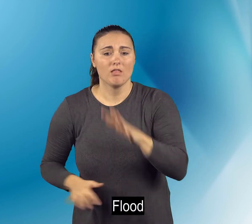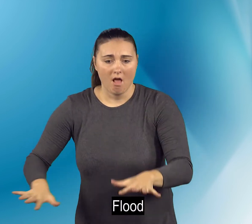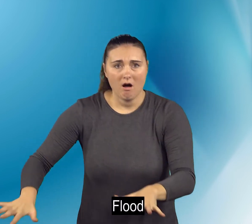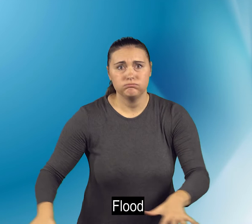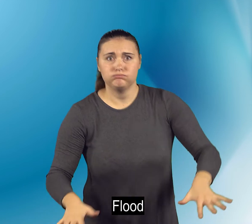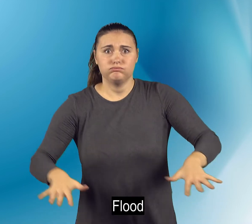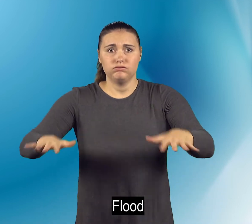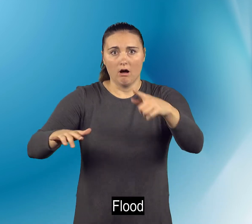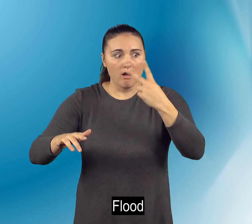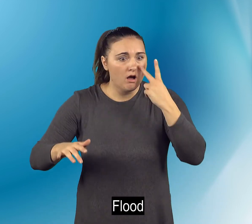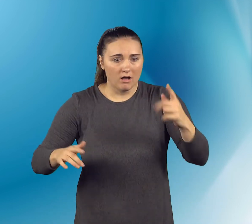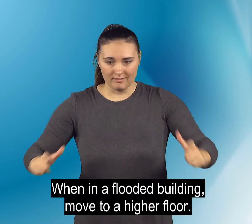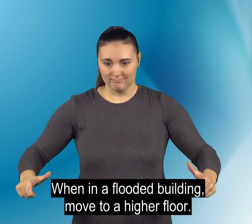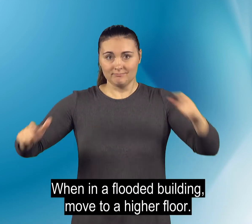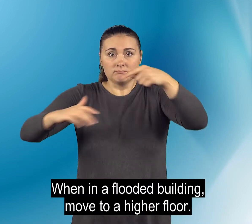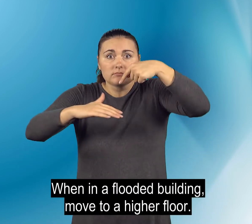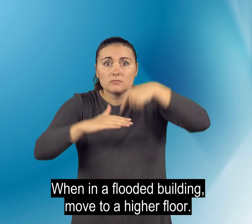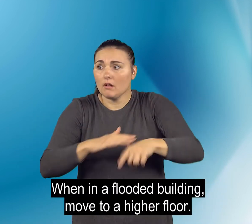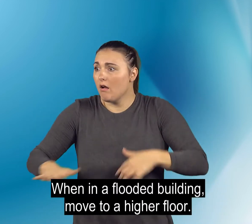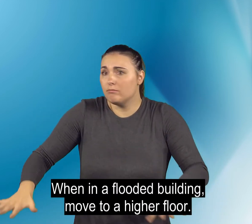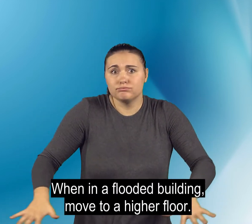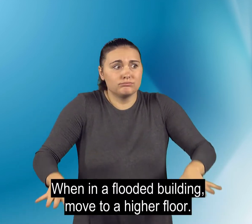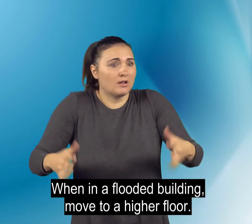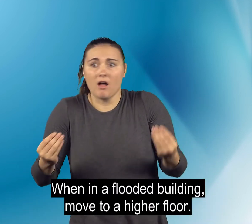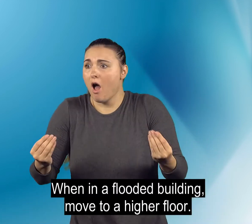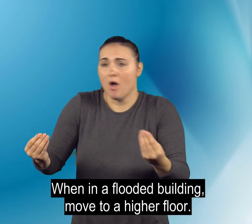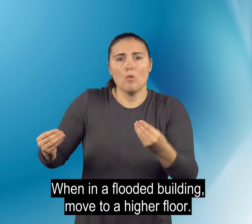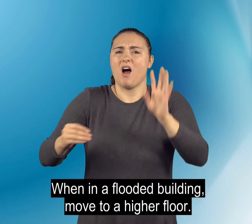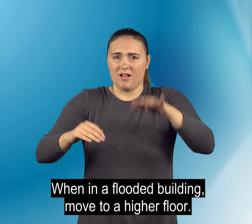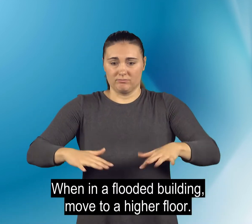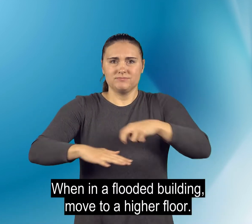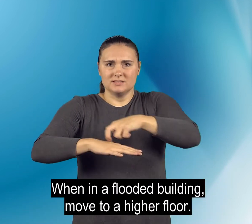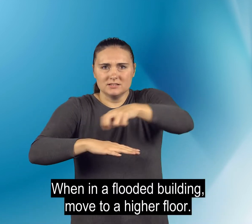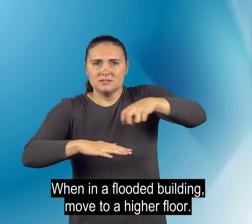Flood. When in a flooded building, move to a higher floor.